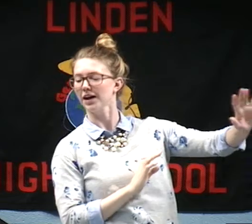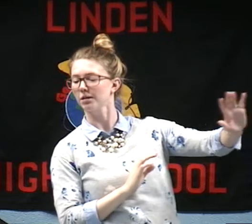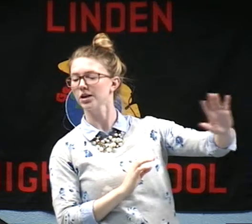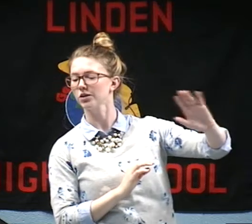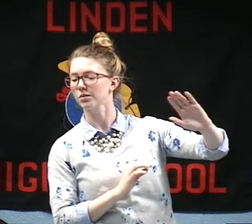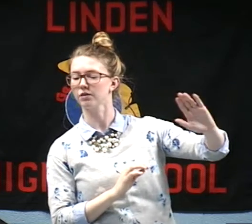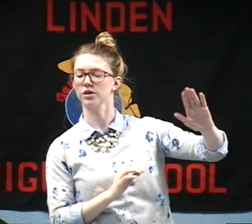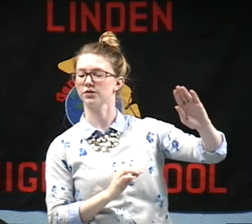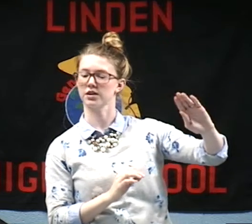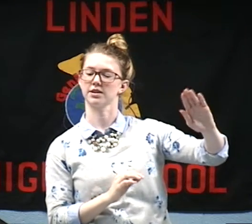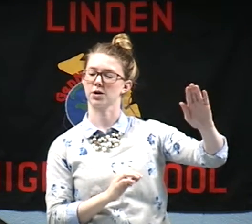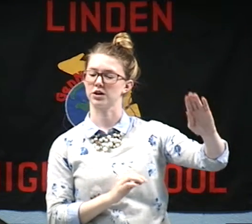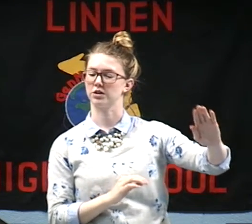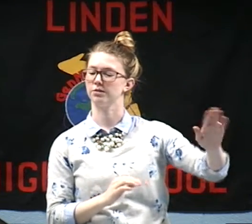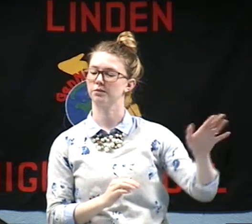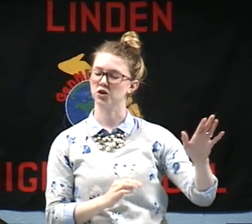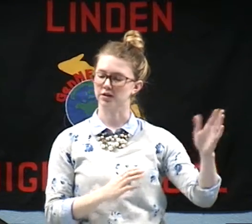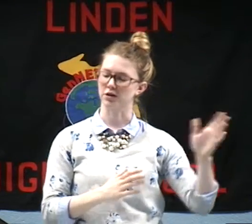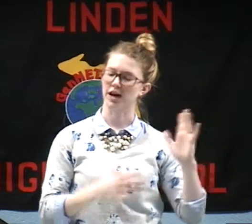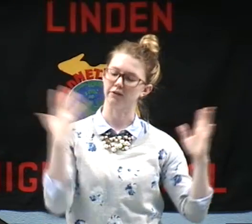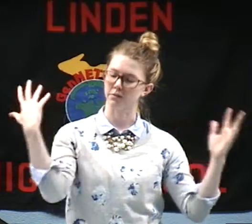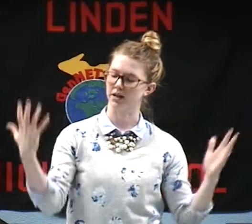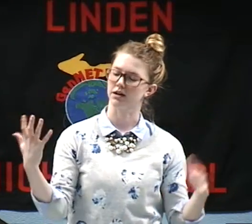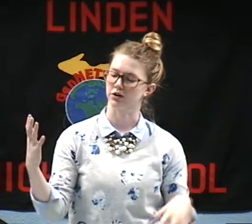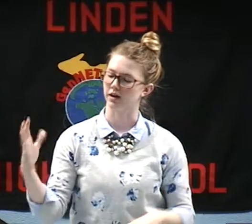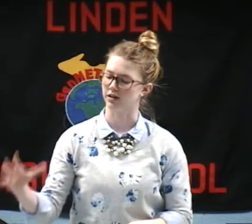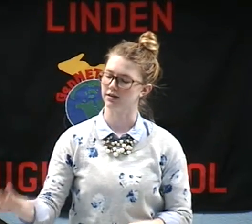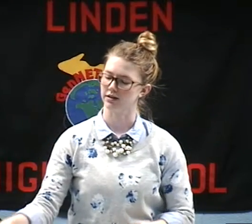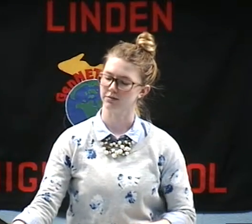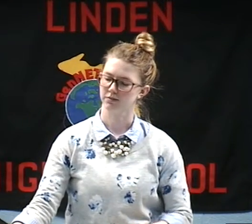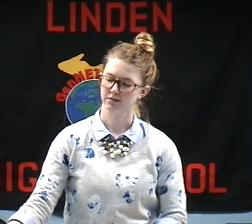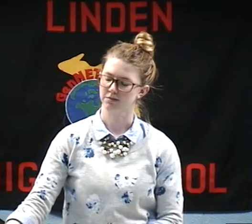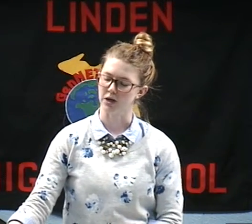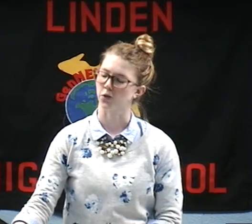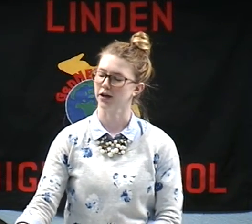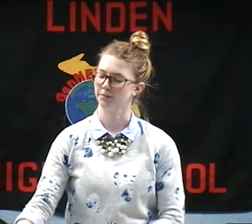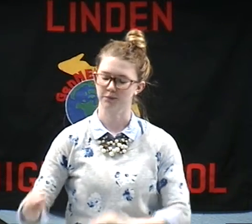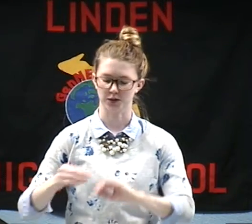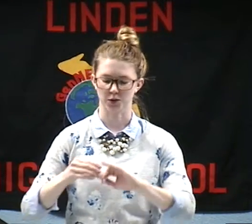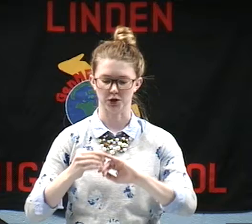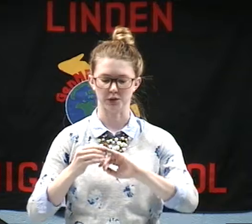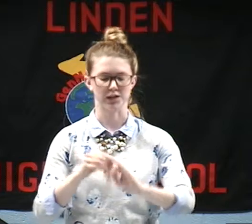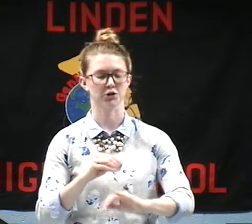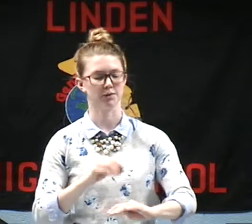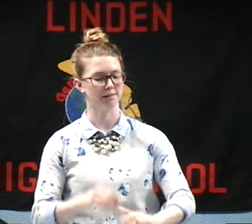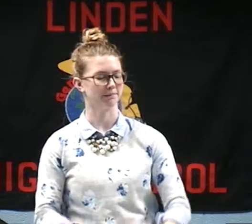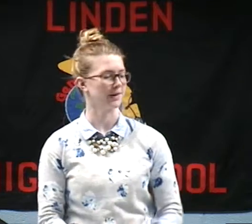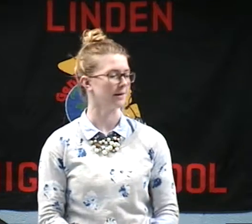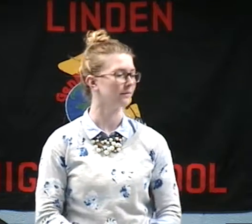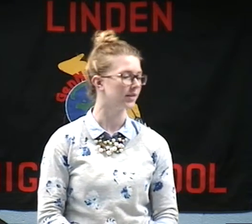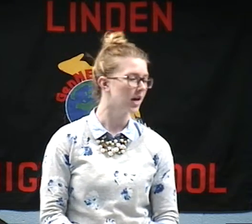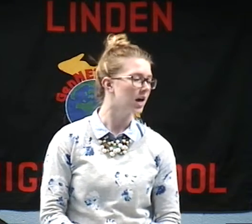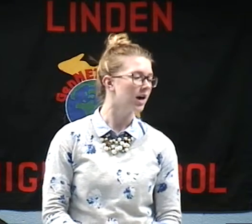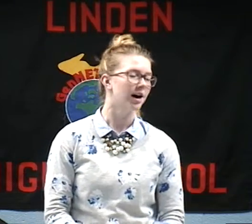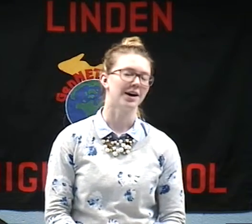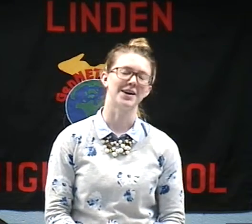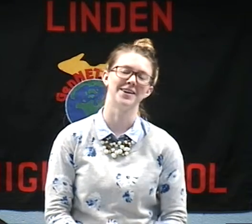right, I'm going to use my voice for this part too, just so that everybody understands equally, because we all know English, right? Okay.